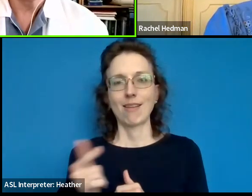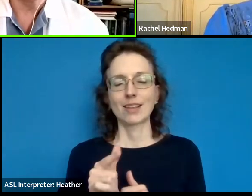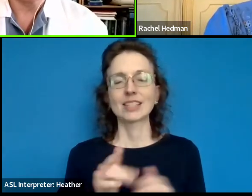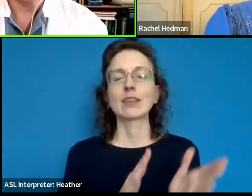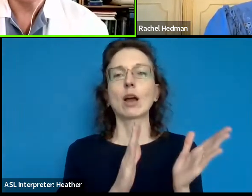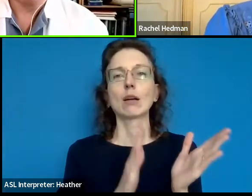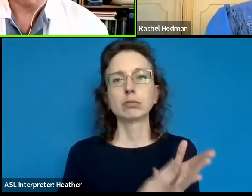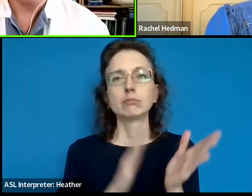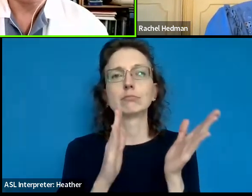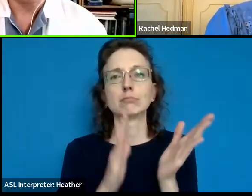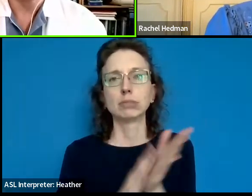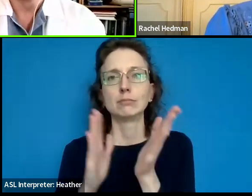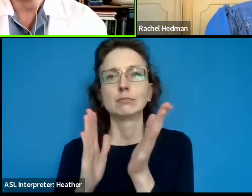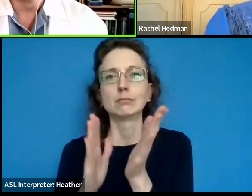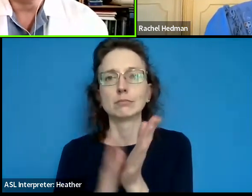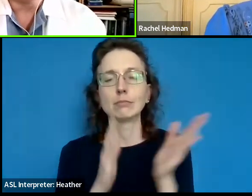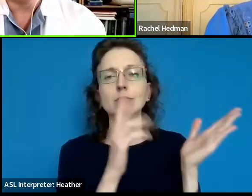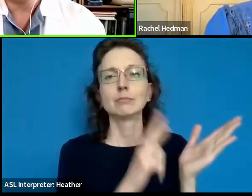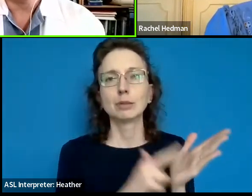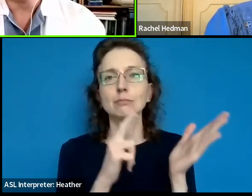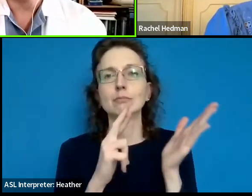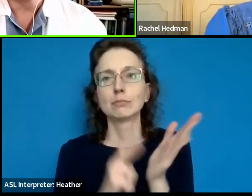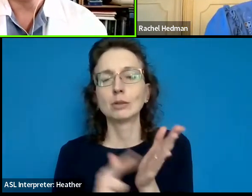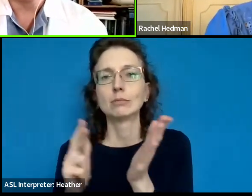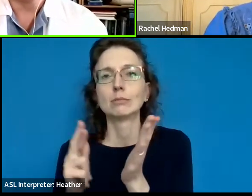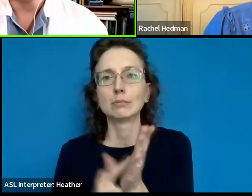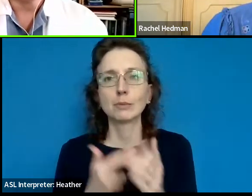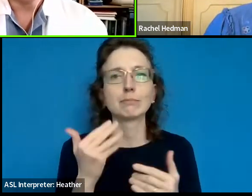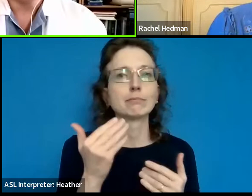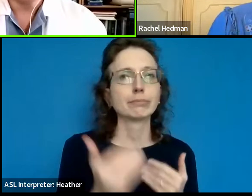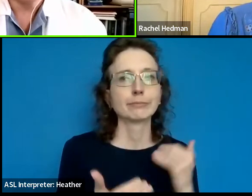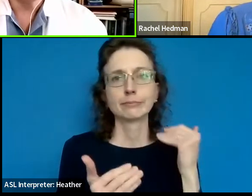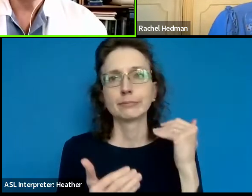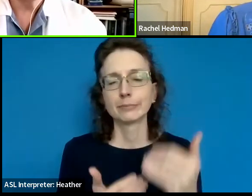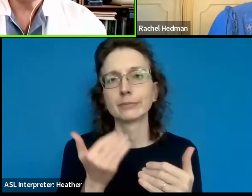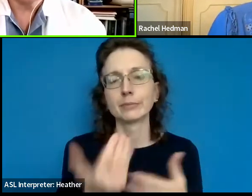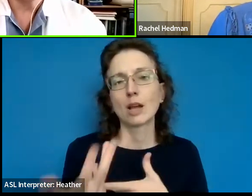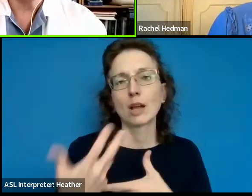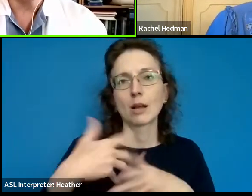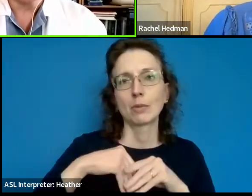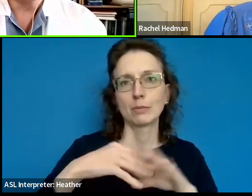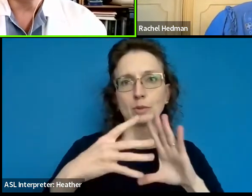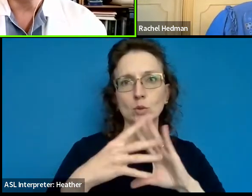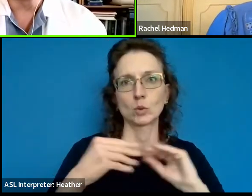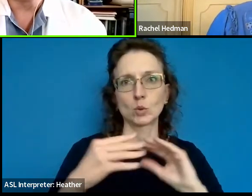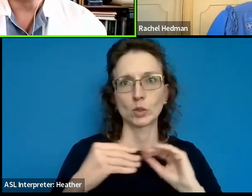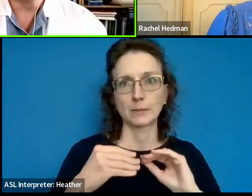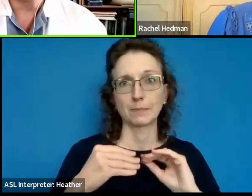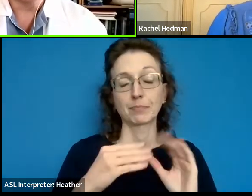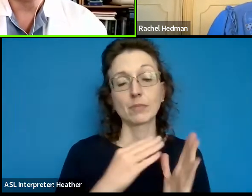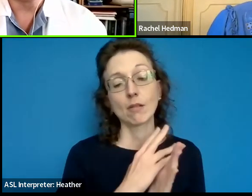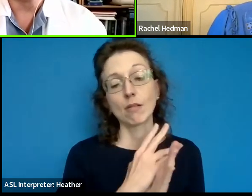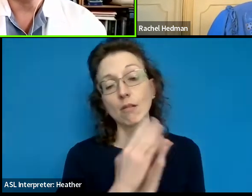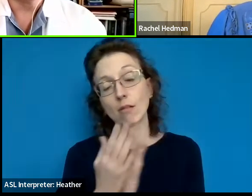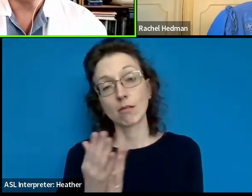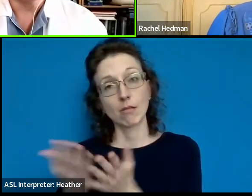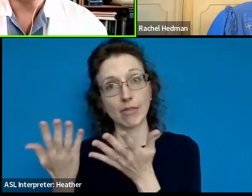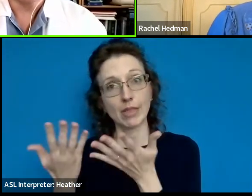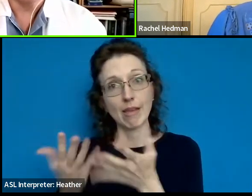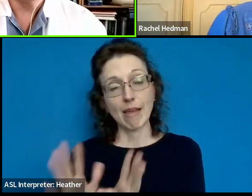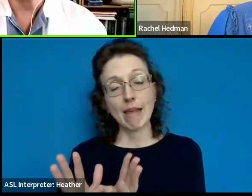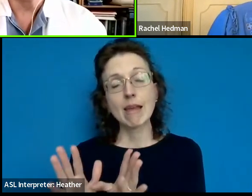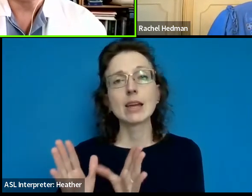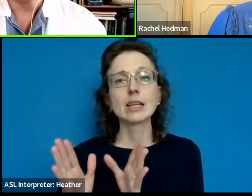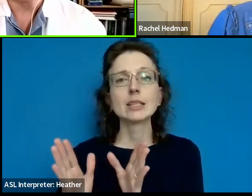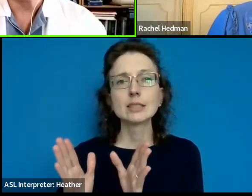rhythm that is part of the story. And then usually at the end, the storyteller